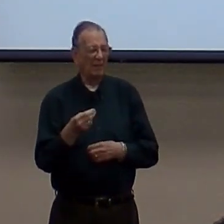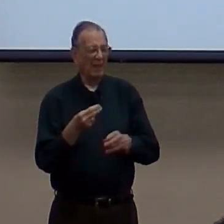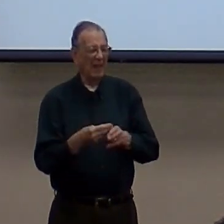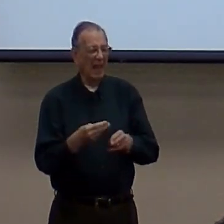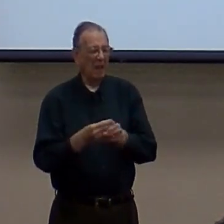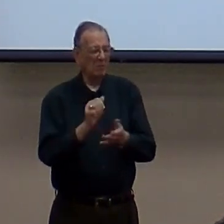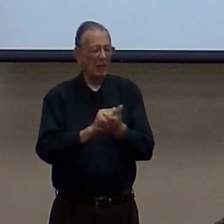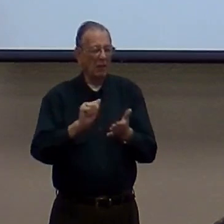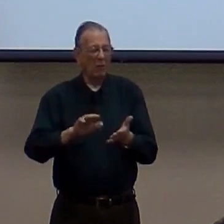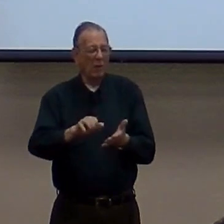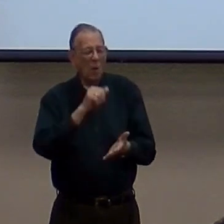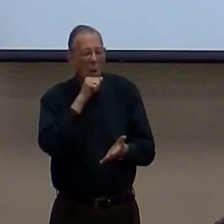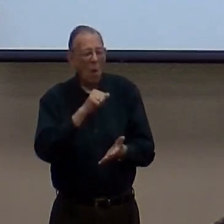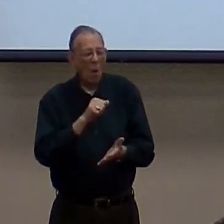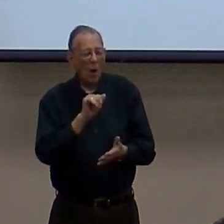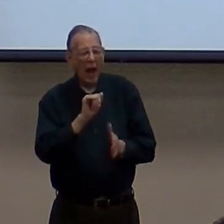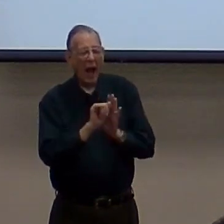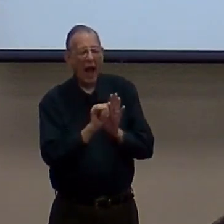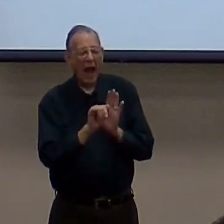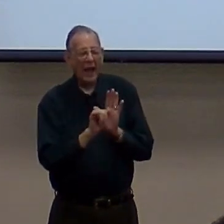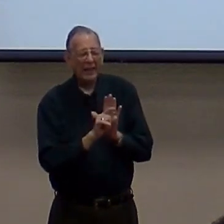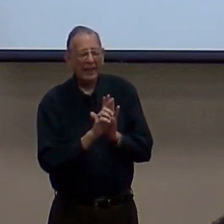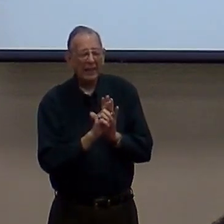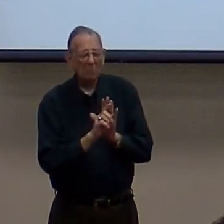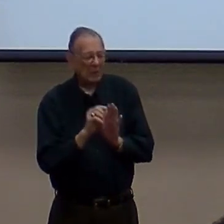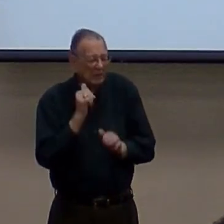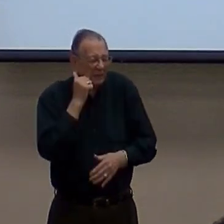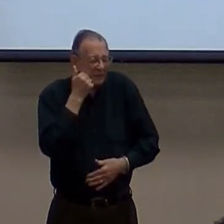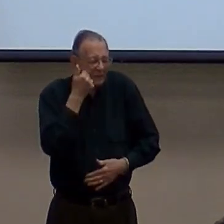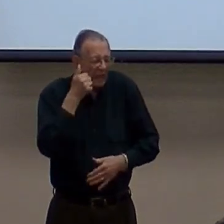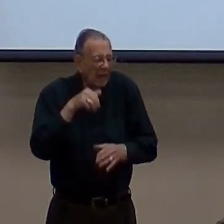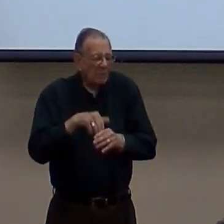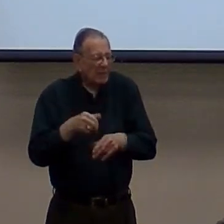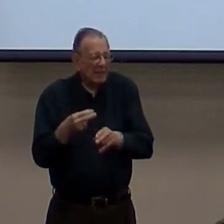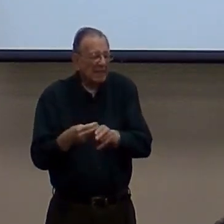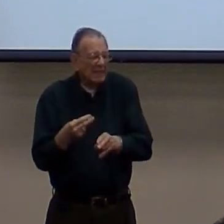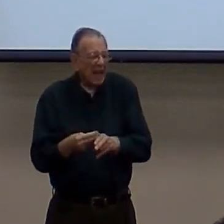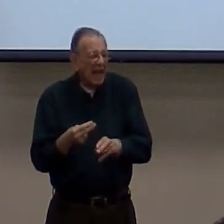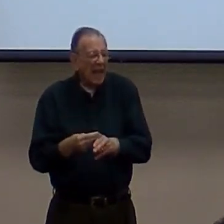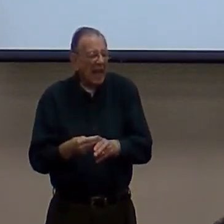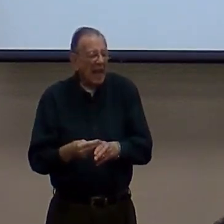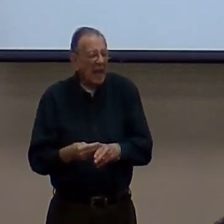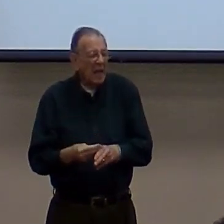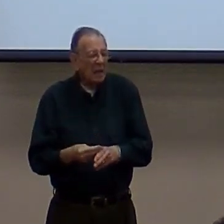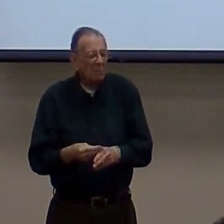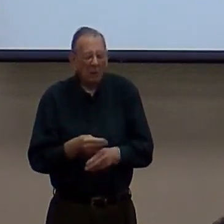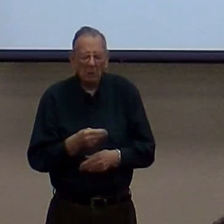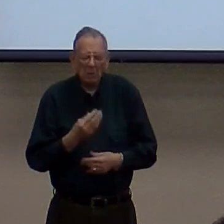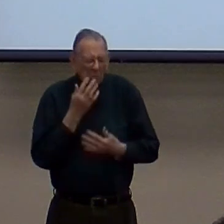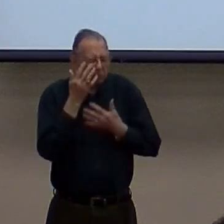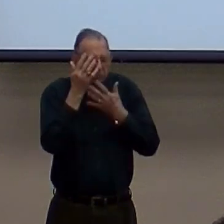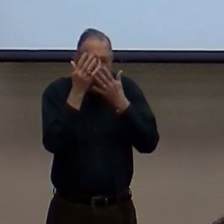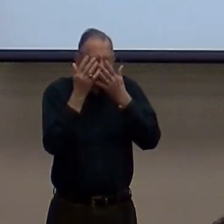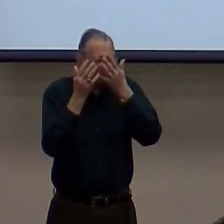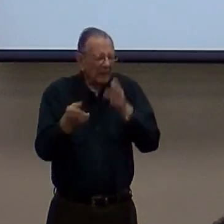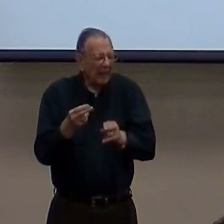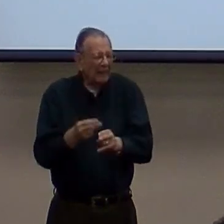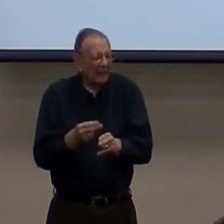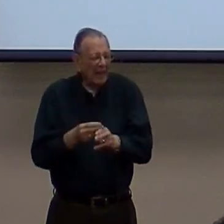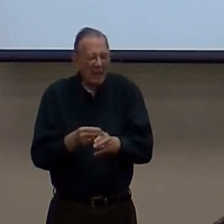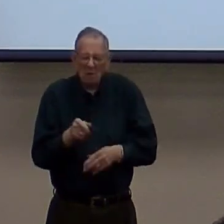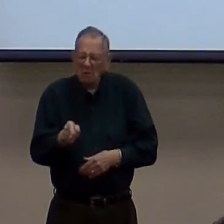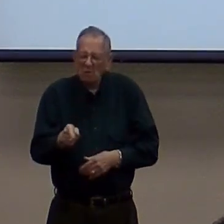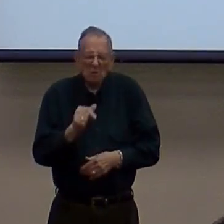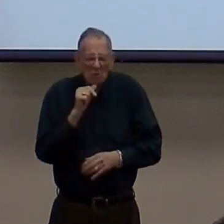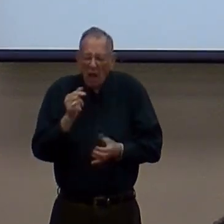take away their old identity, but there is some shame here, it seems to me. There is some humiliation given to them. You no